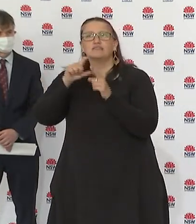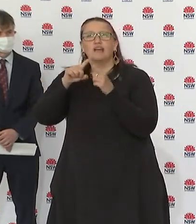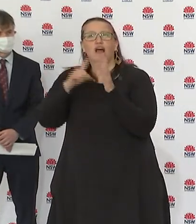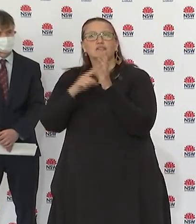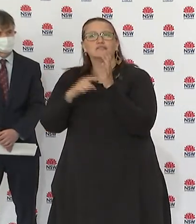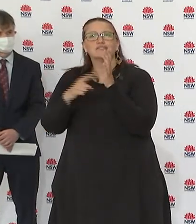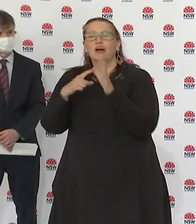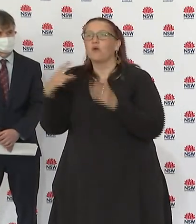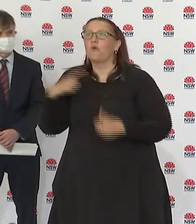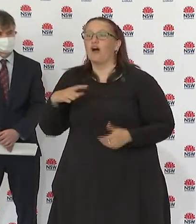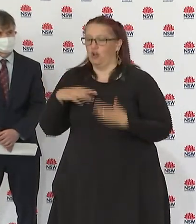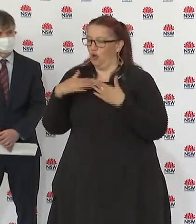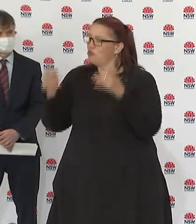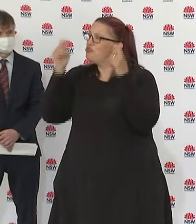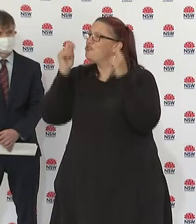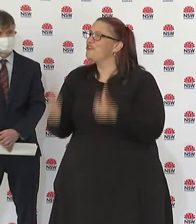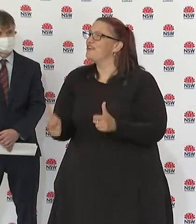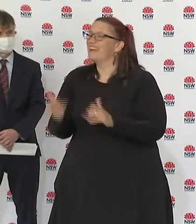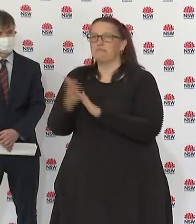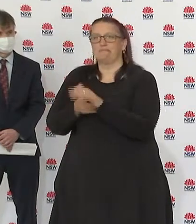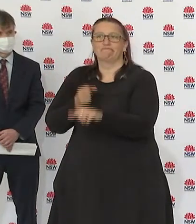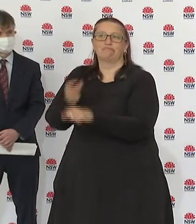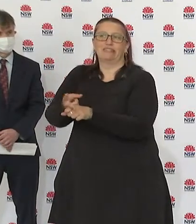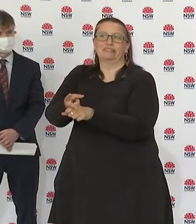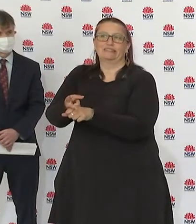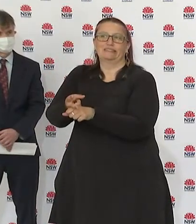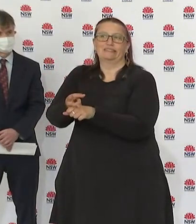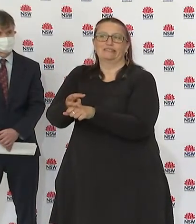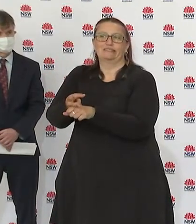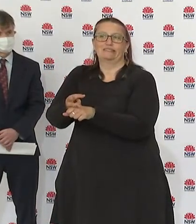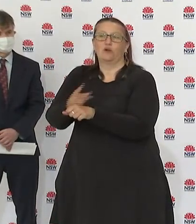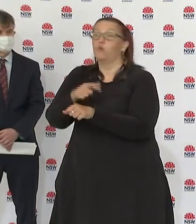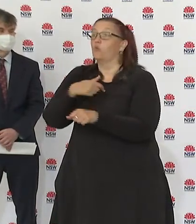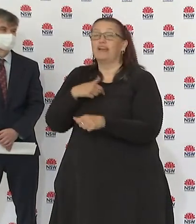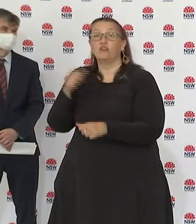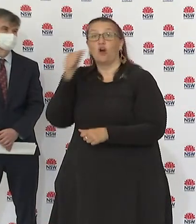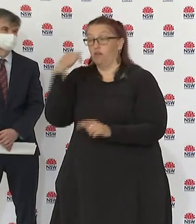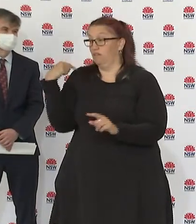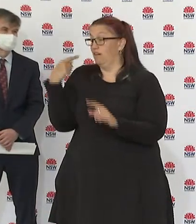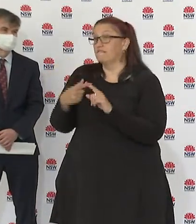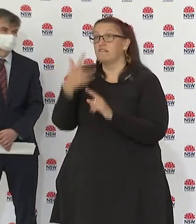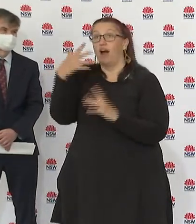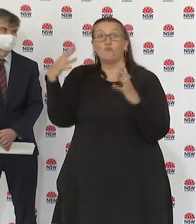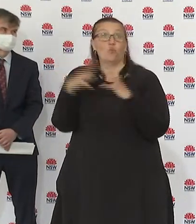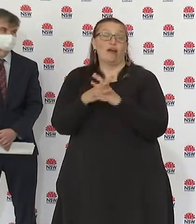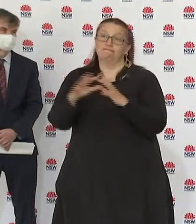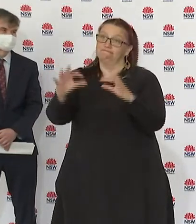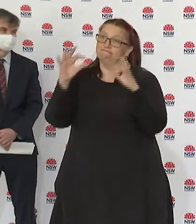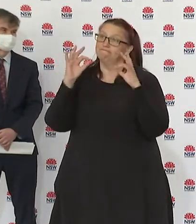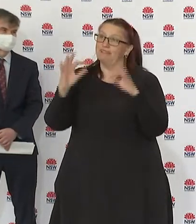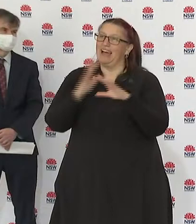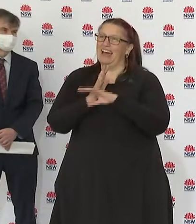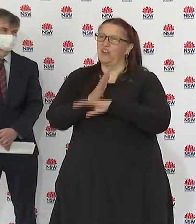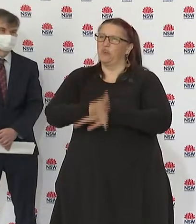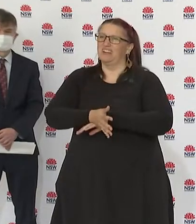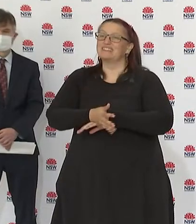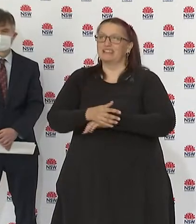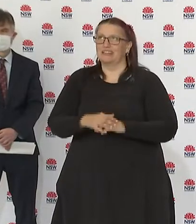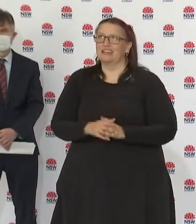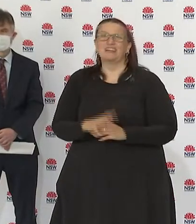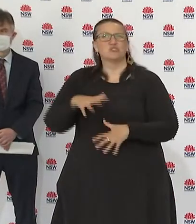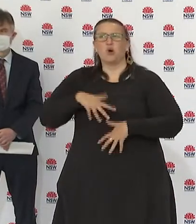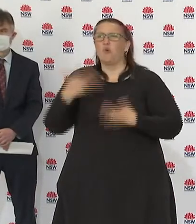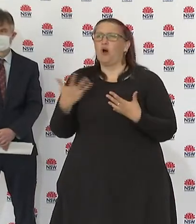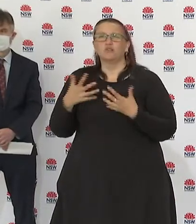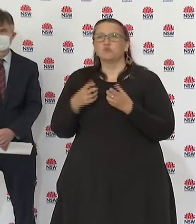quickly. We know we've put in the hard yards for 5 weeks, and we don't want to waste all the great work we've done by opening too early and then